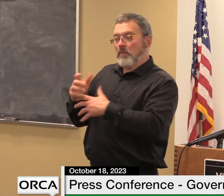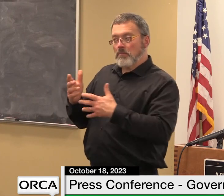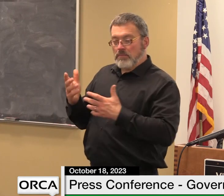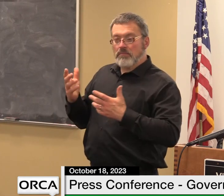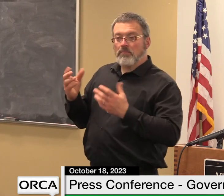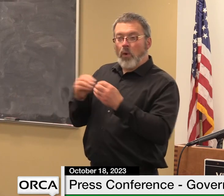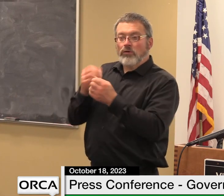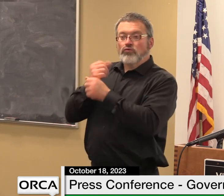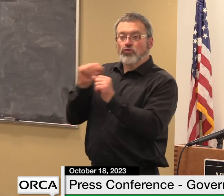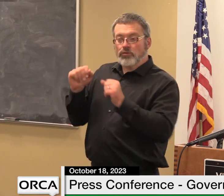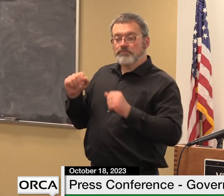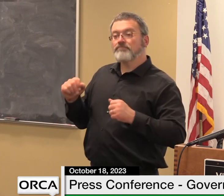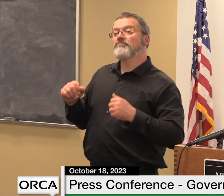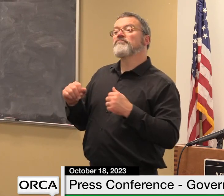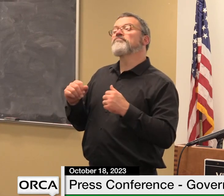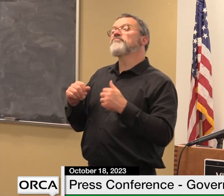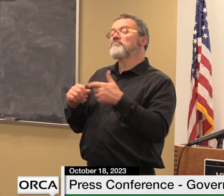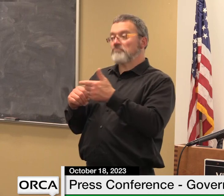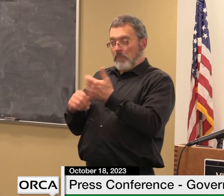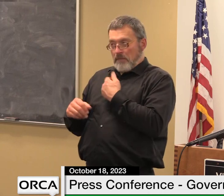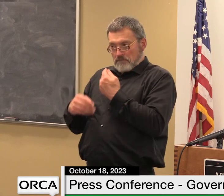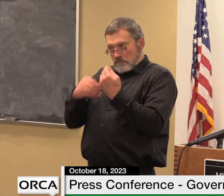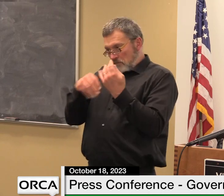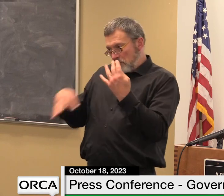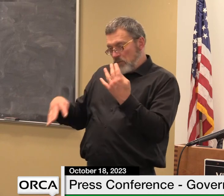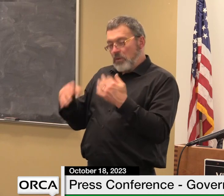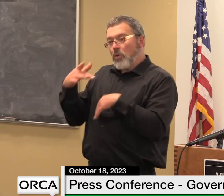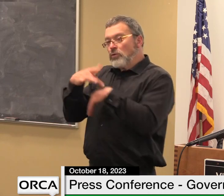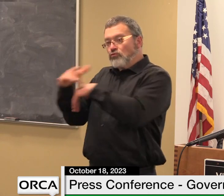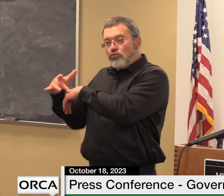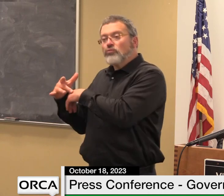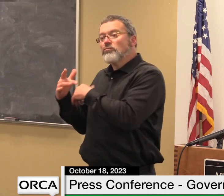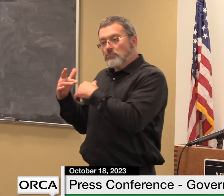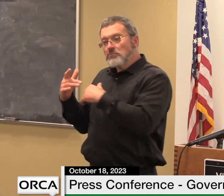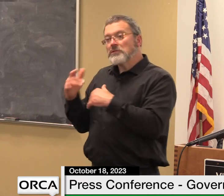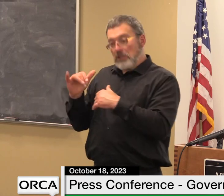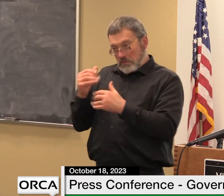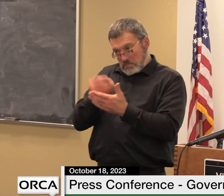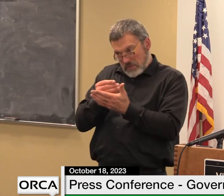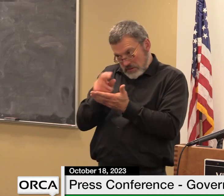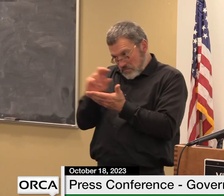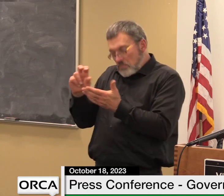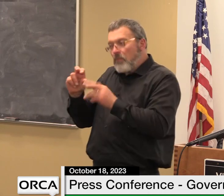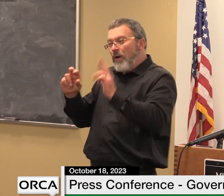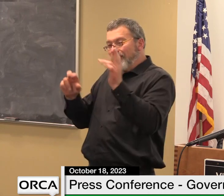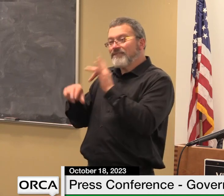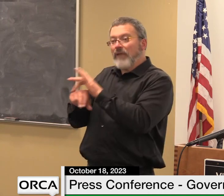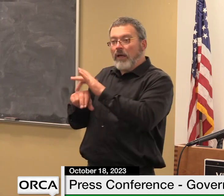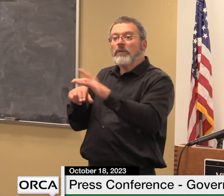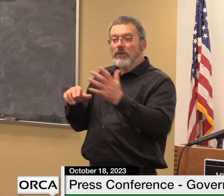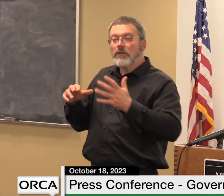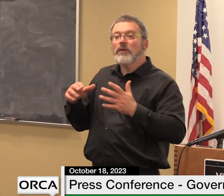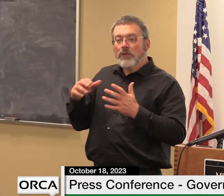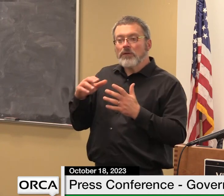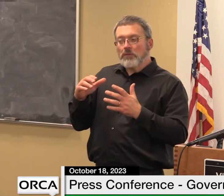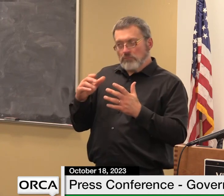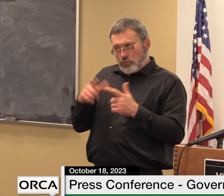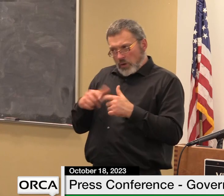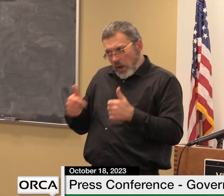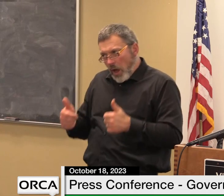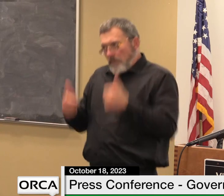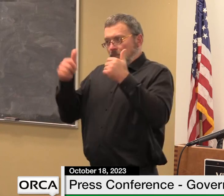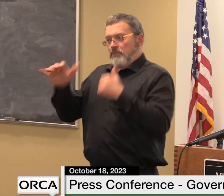that places can be connected to apply for the next available round of funding to up their security